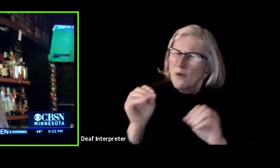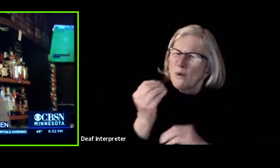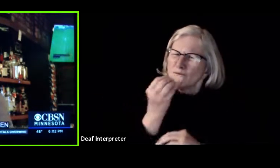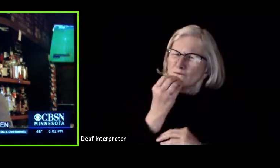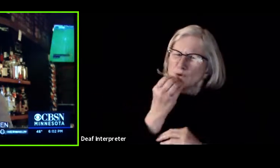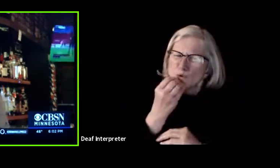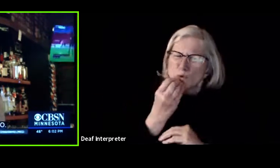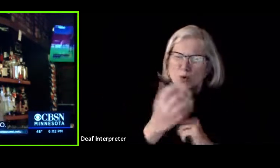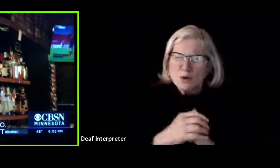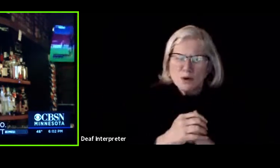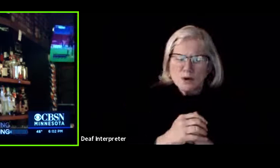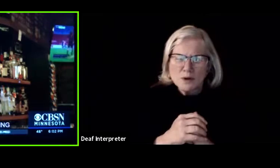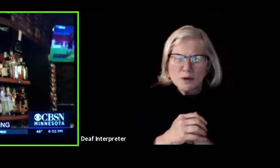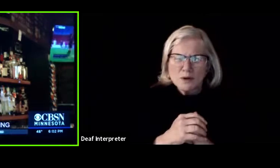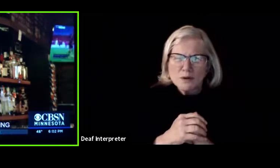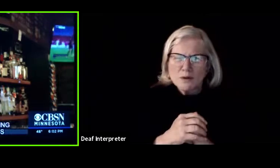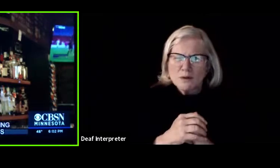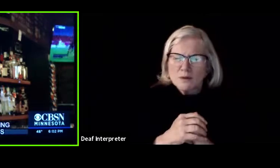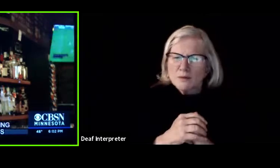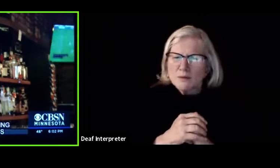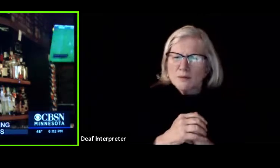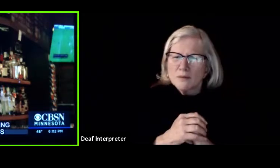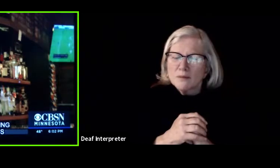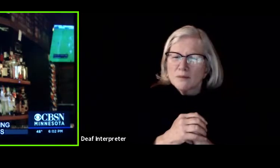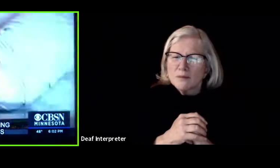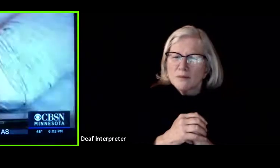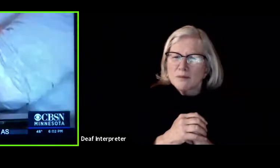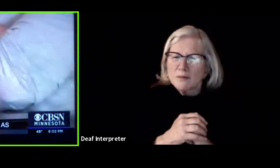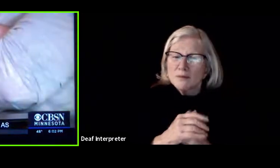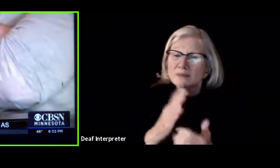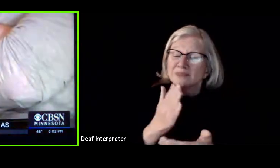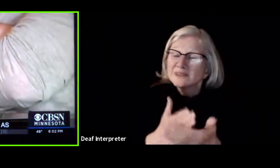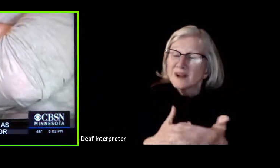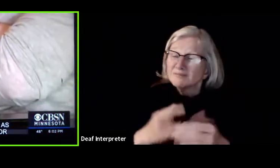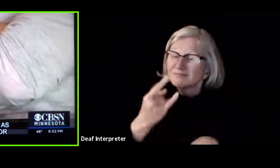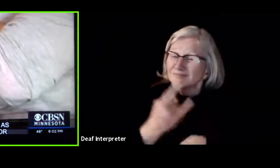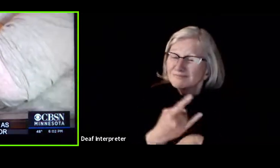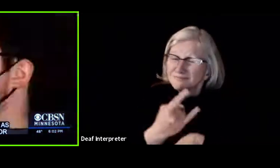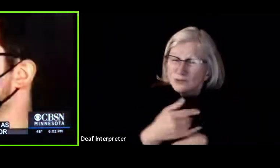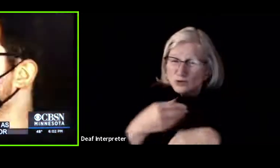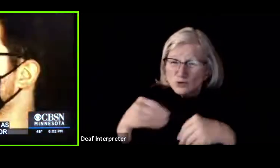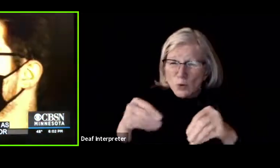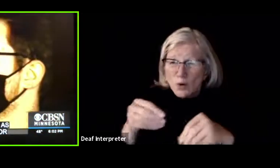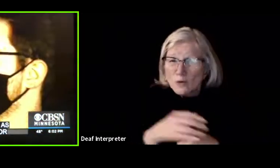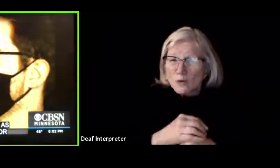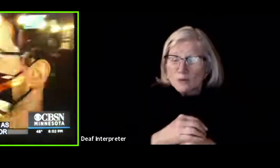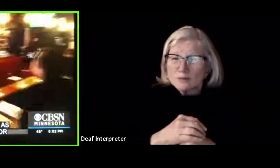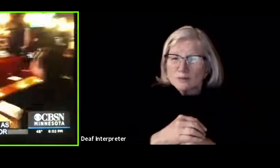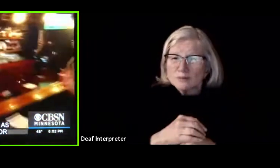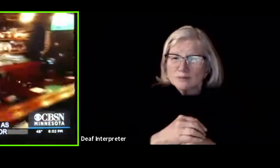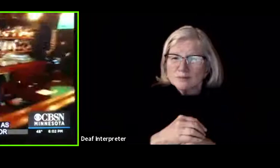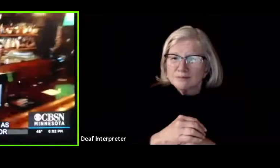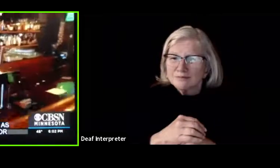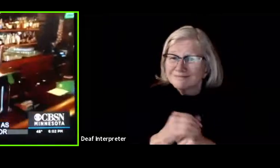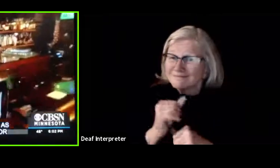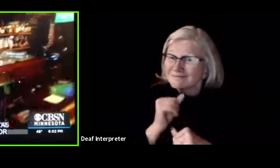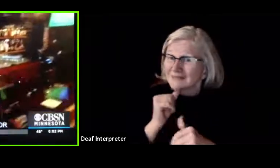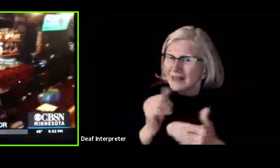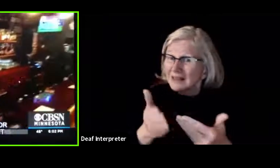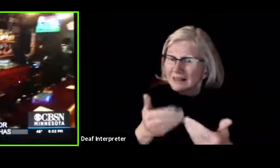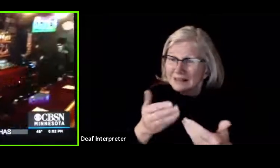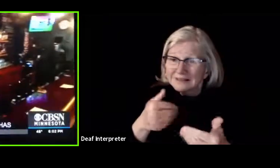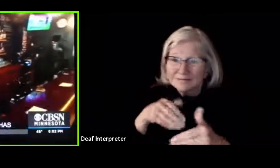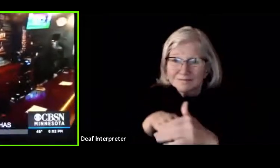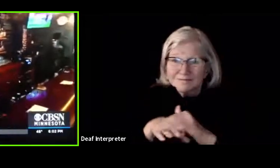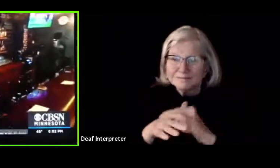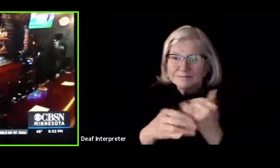liquor store or beer and wine store hasn't been easy. And Wes is hopeful that Governor Walz will let them sell growlers and cocktails to go